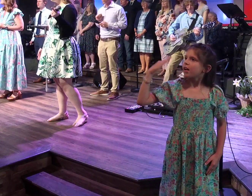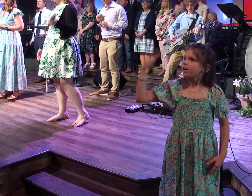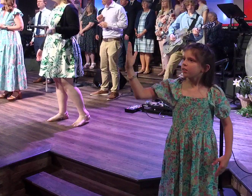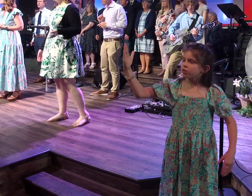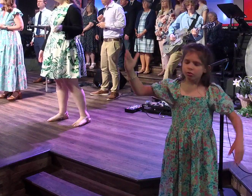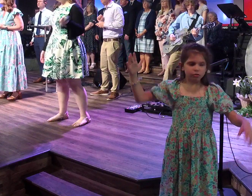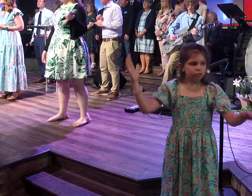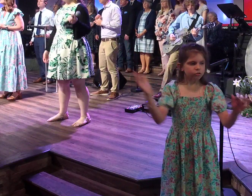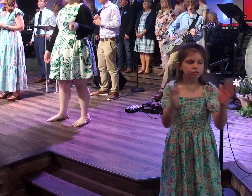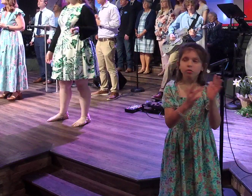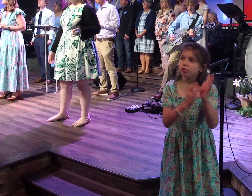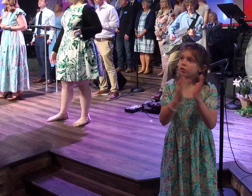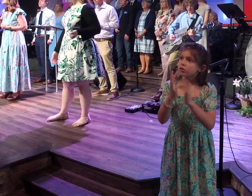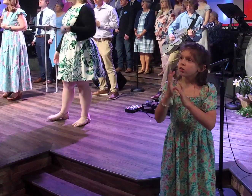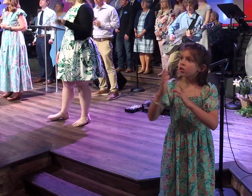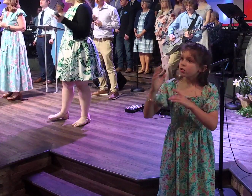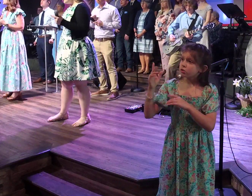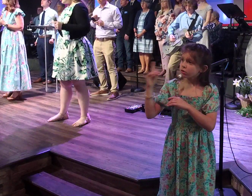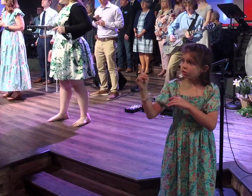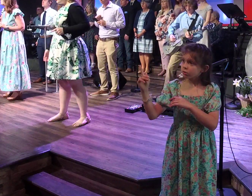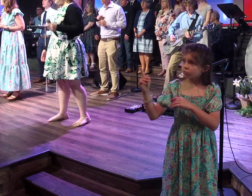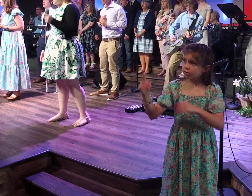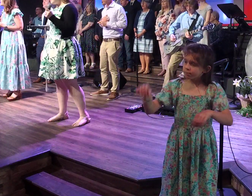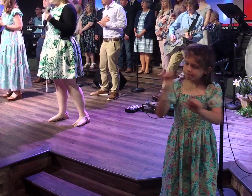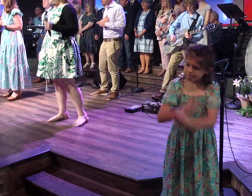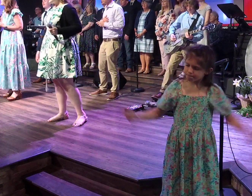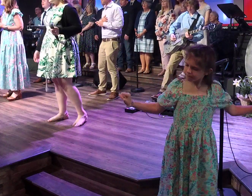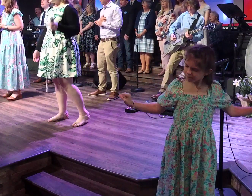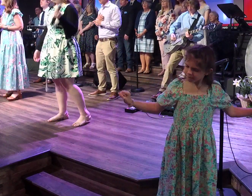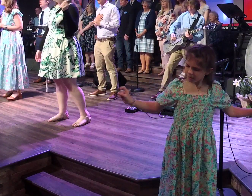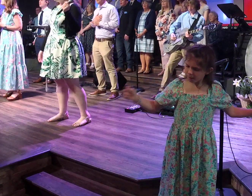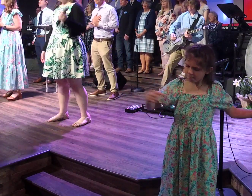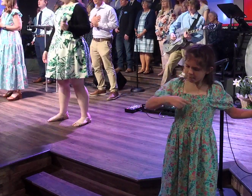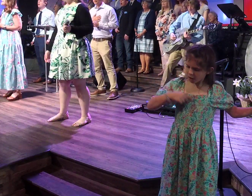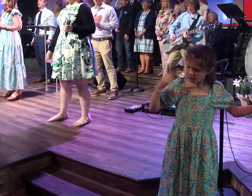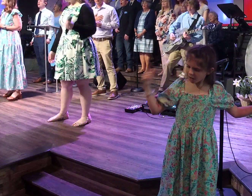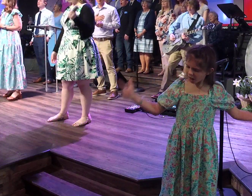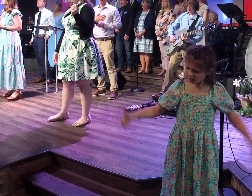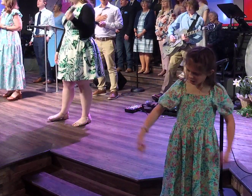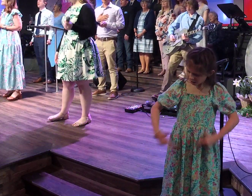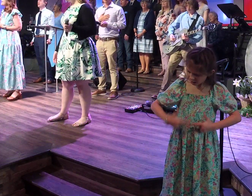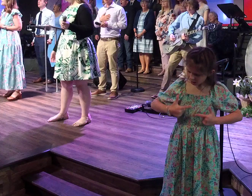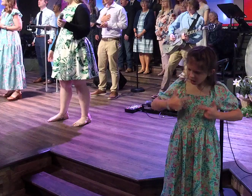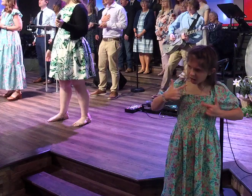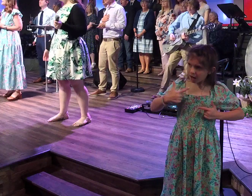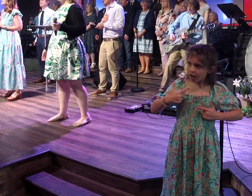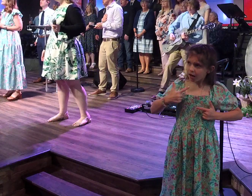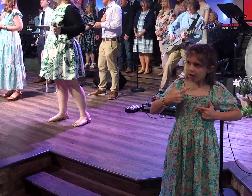Thank you, Jesus, you have saved my life.